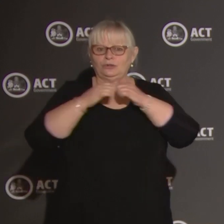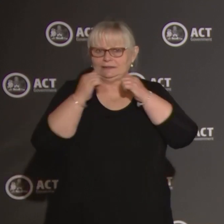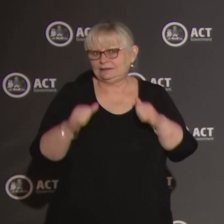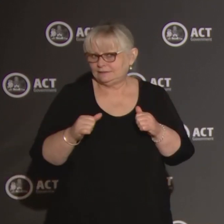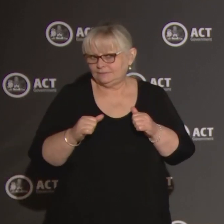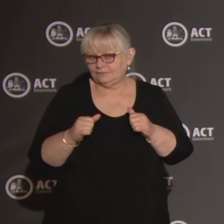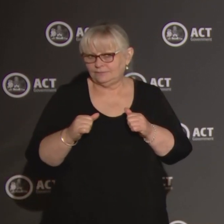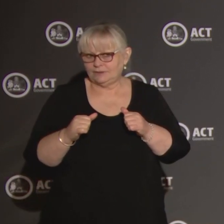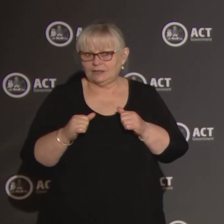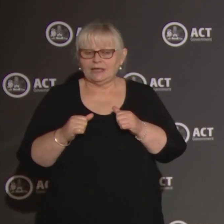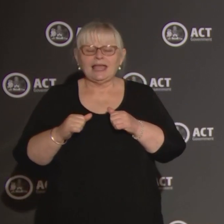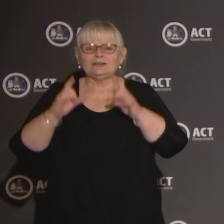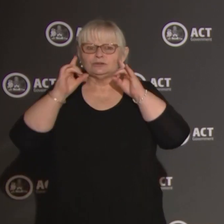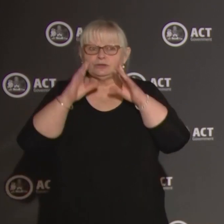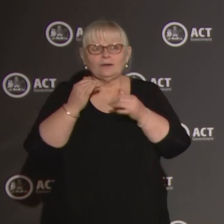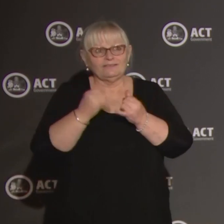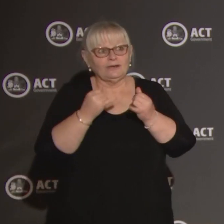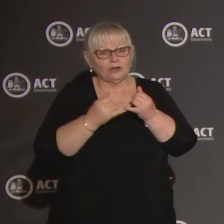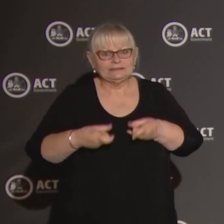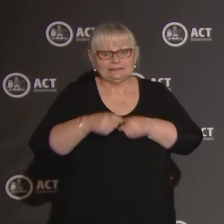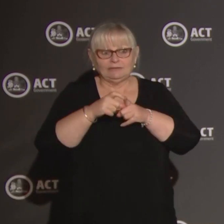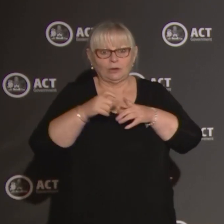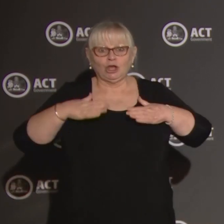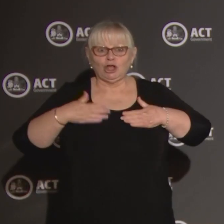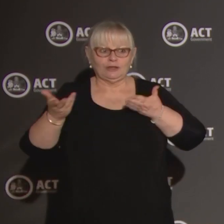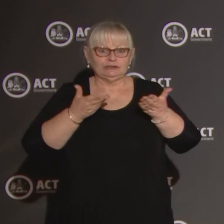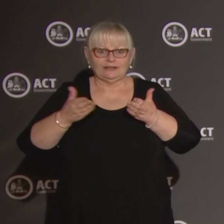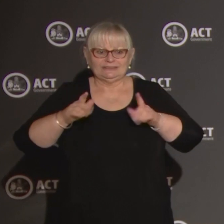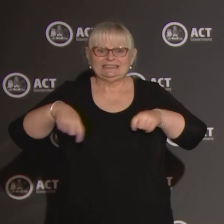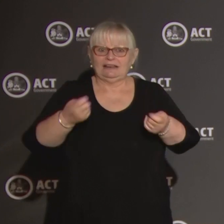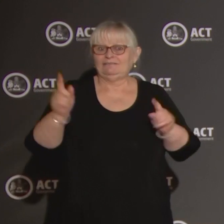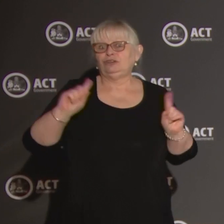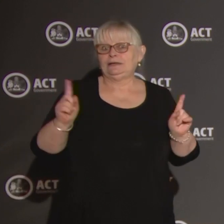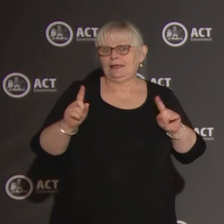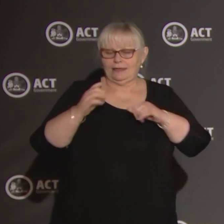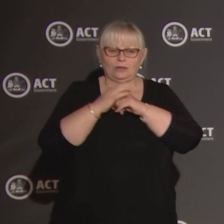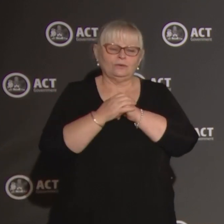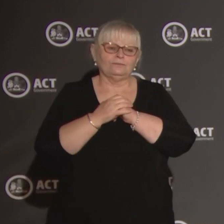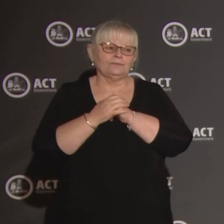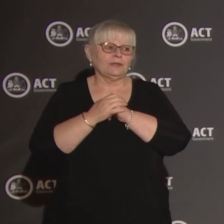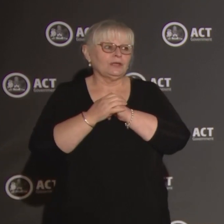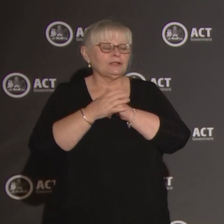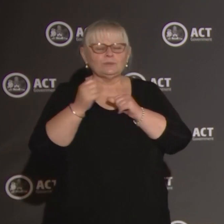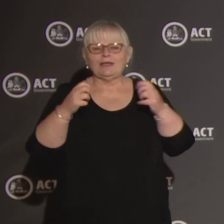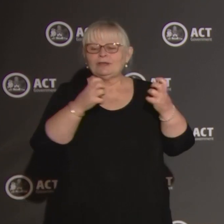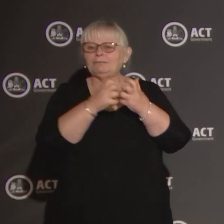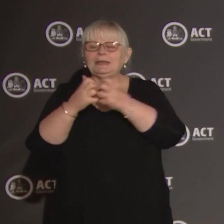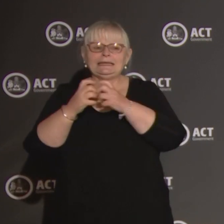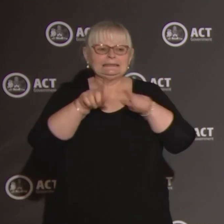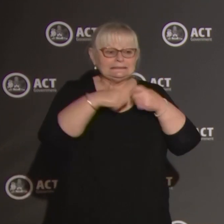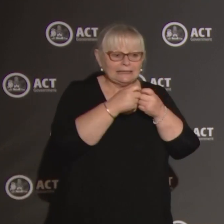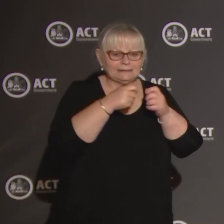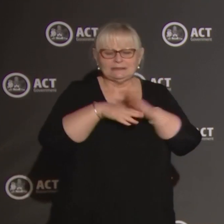to reflect the increased complexity of health service delivery. Our teams across the ACT government and